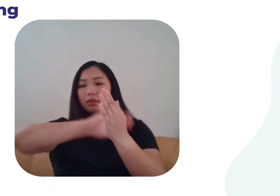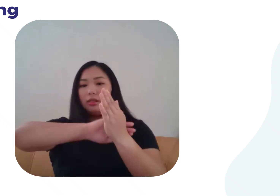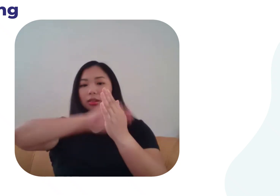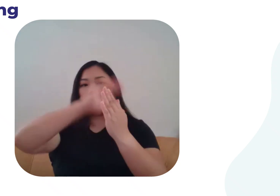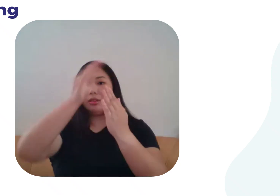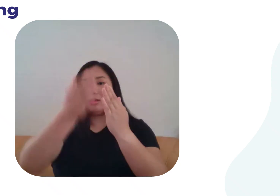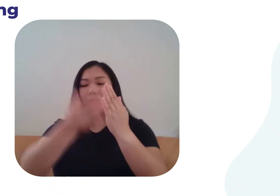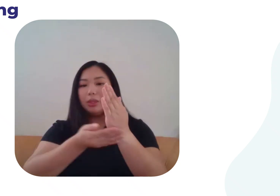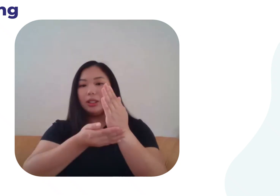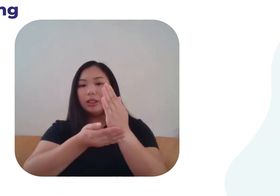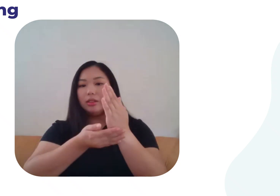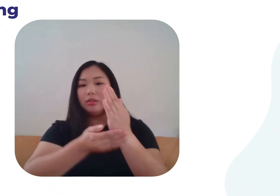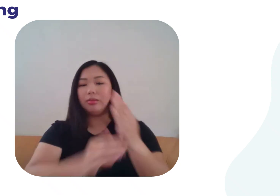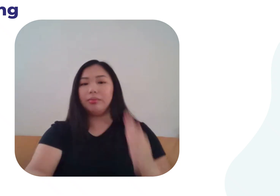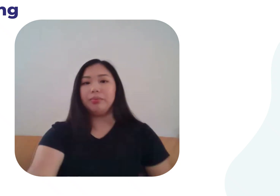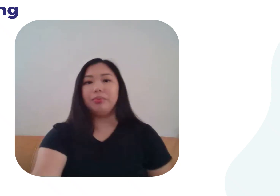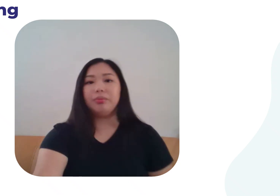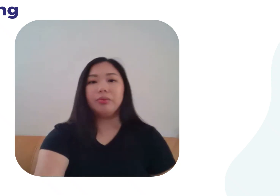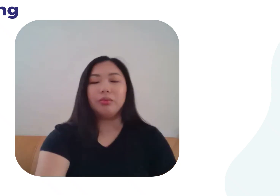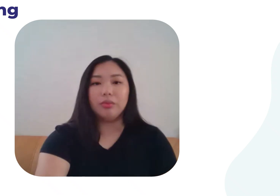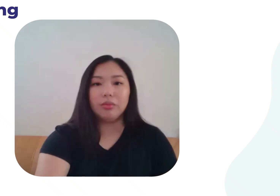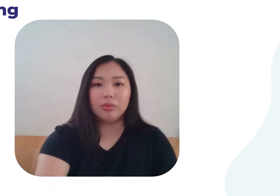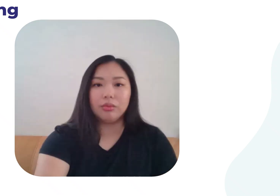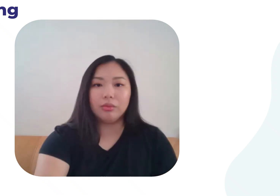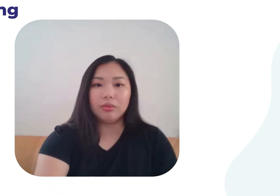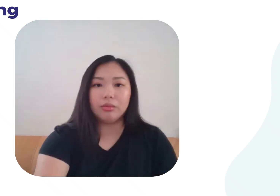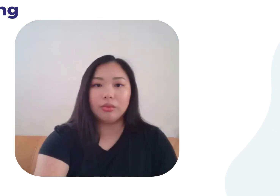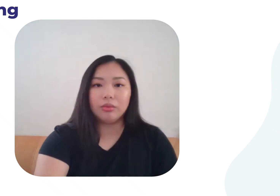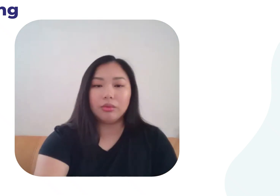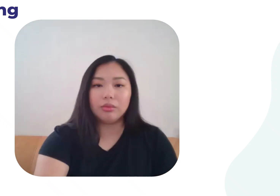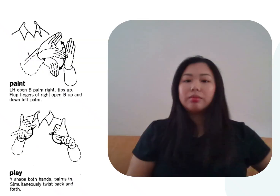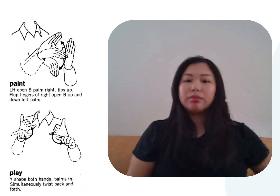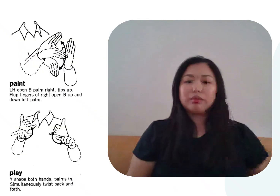mitten. Mitten.